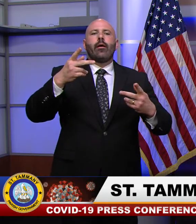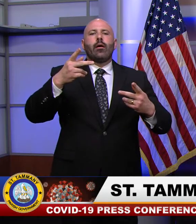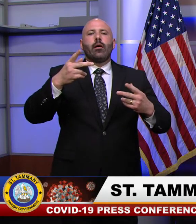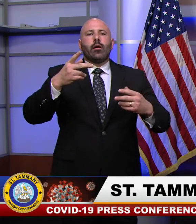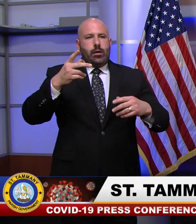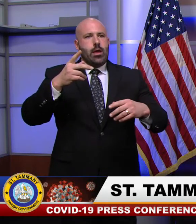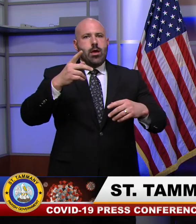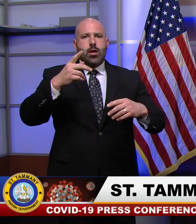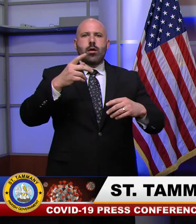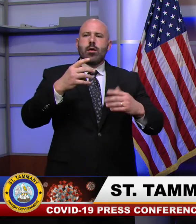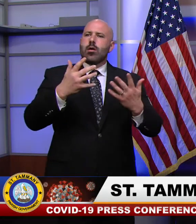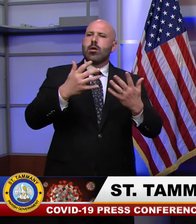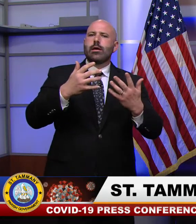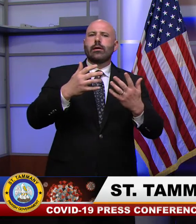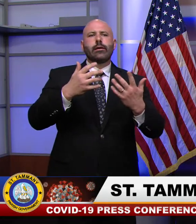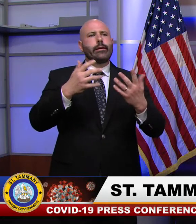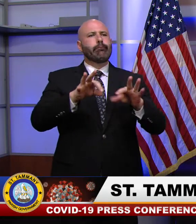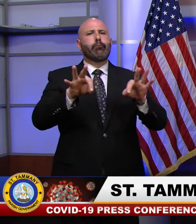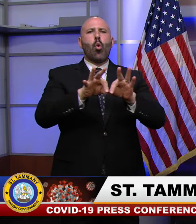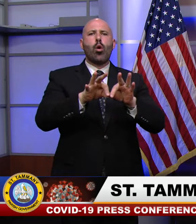their jobs.